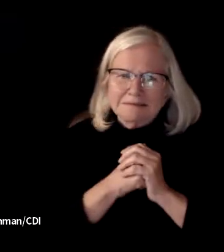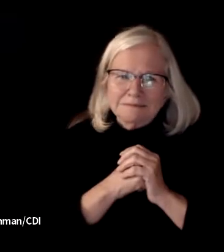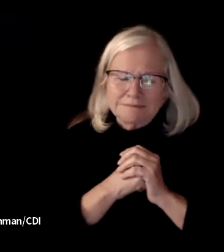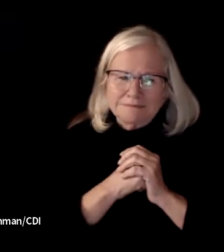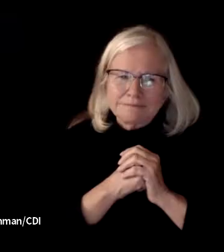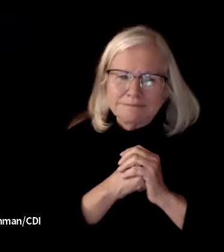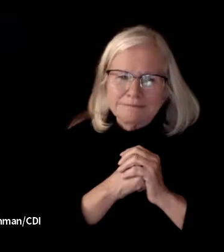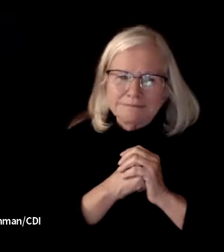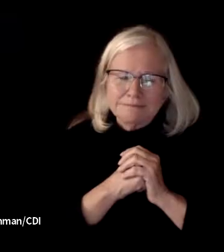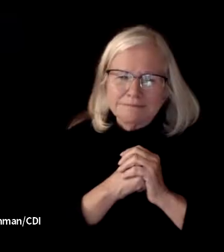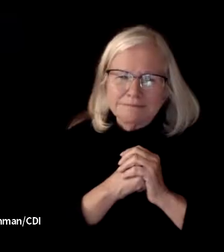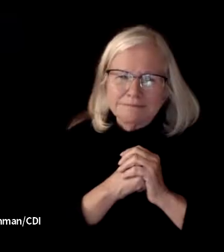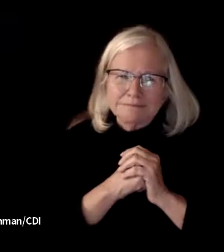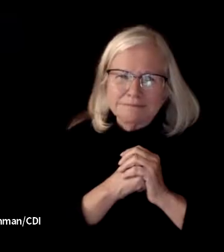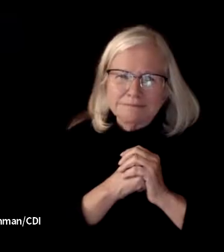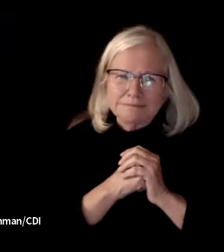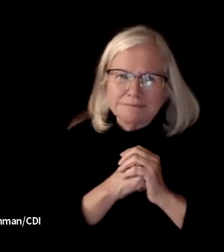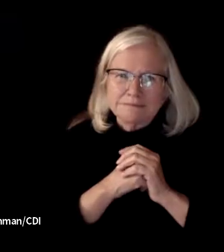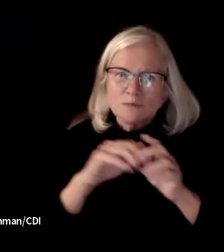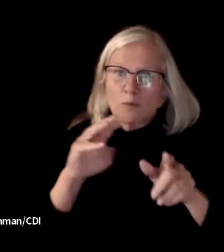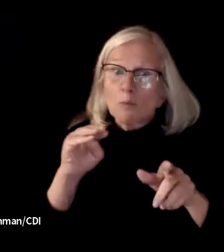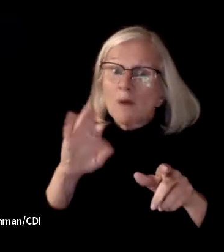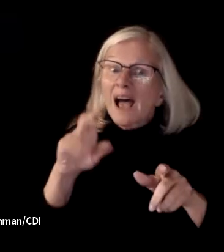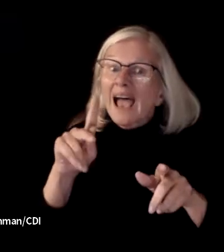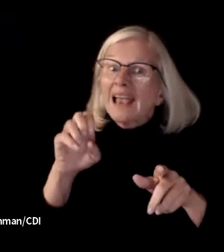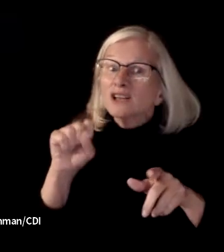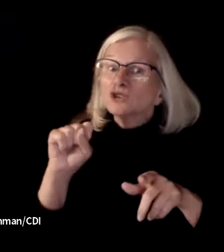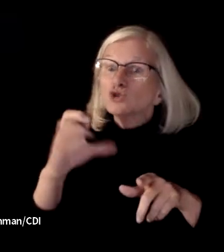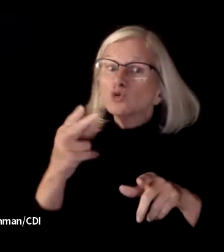All right, that is all the time we have for today's call. We invite any